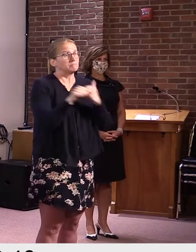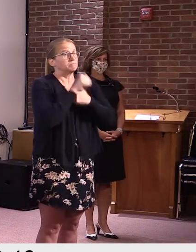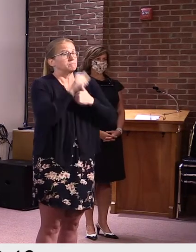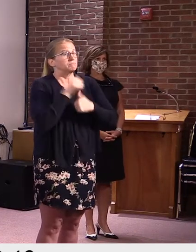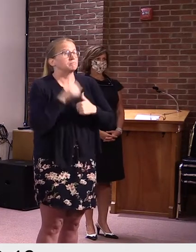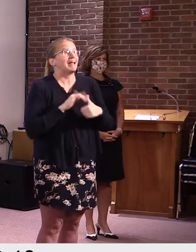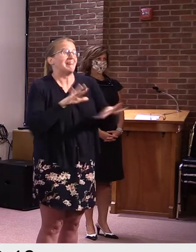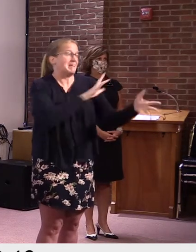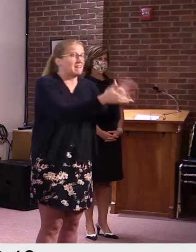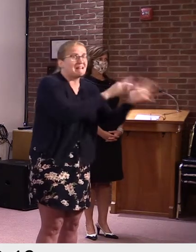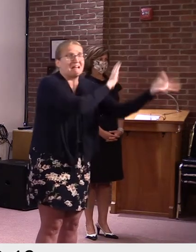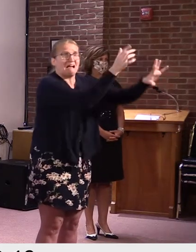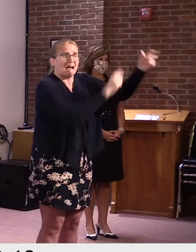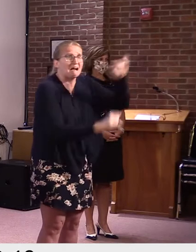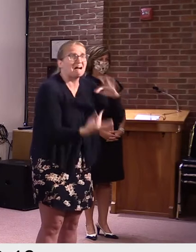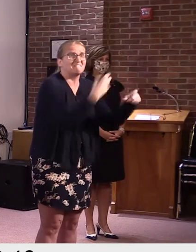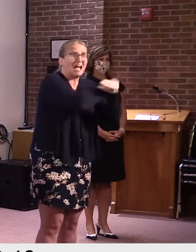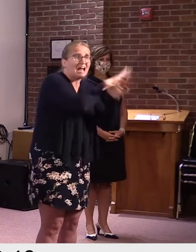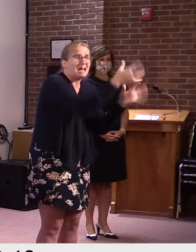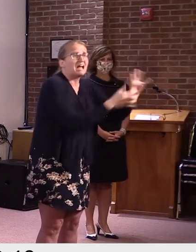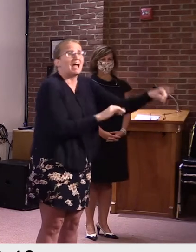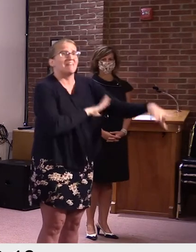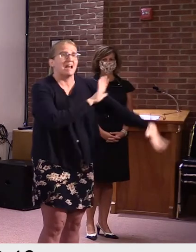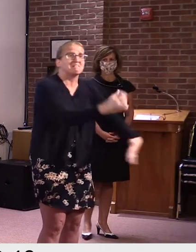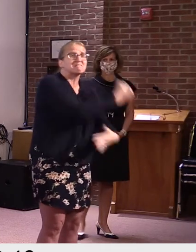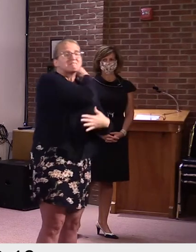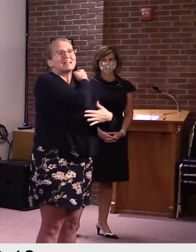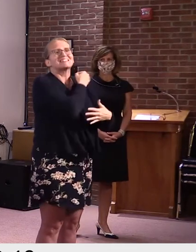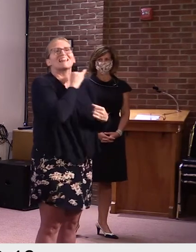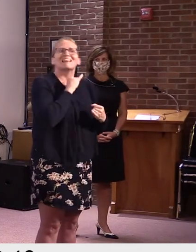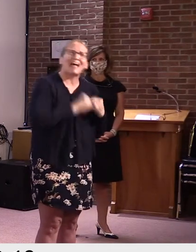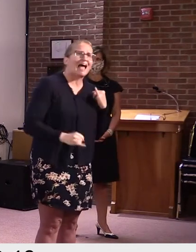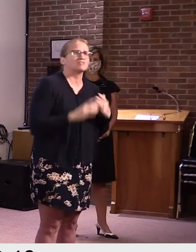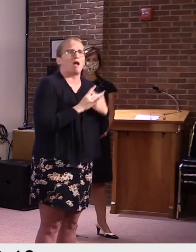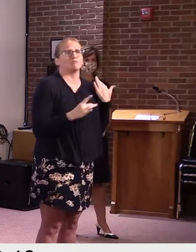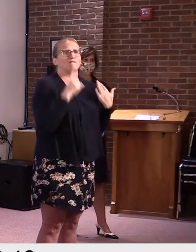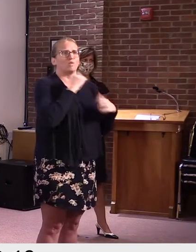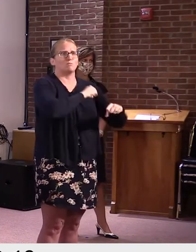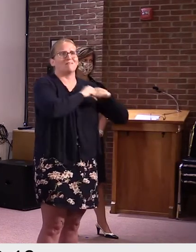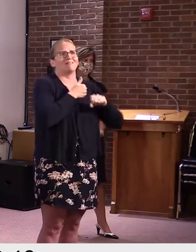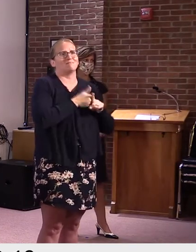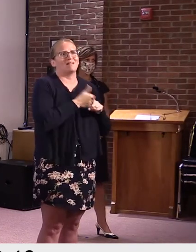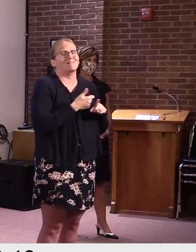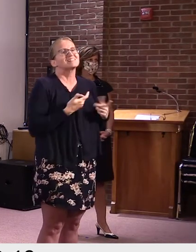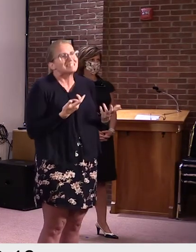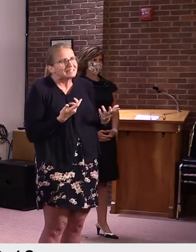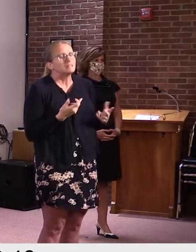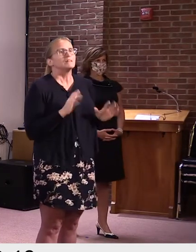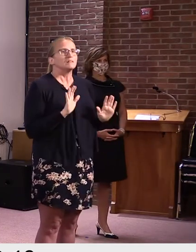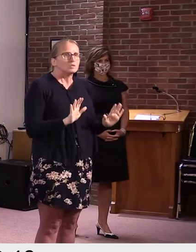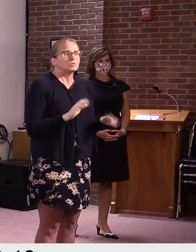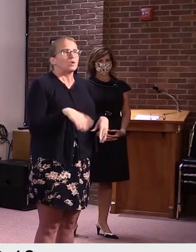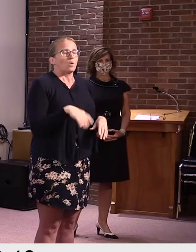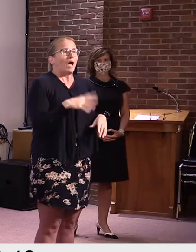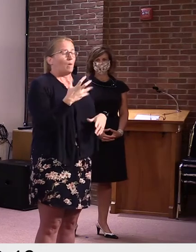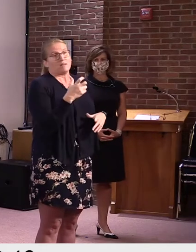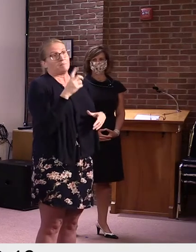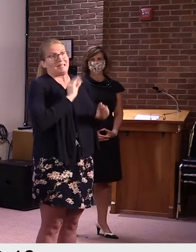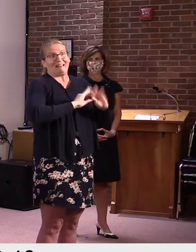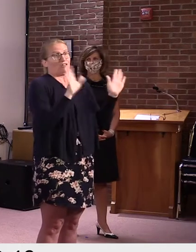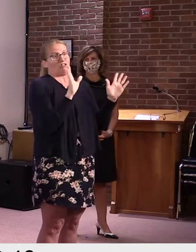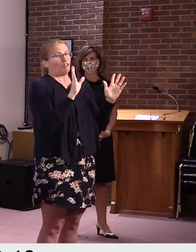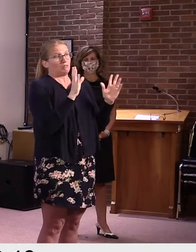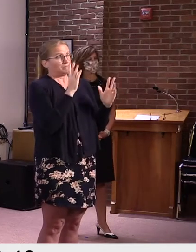of last resort. So I don't want to overemphasize this, but I think for transparency, those listening should know that that's the area